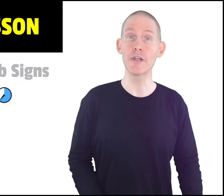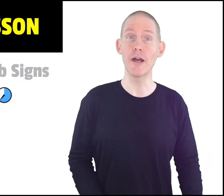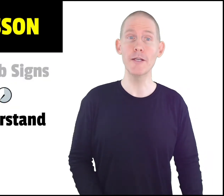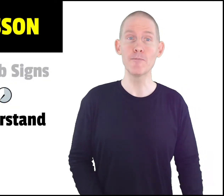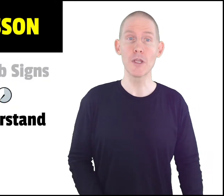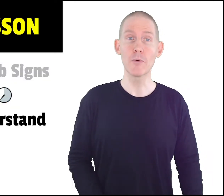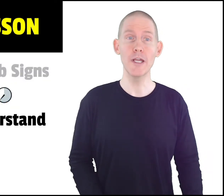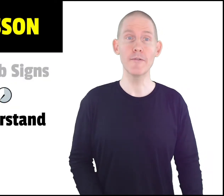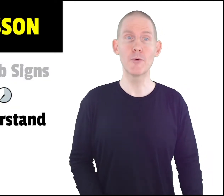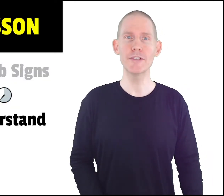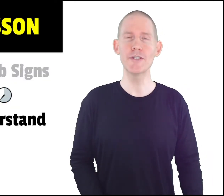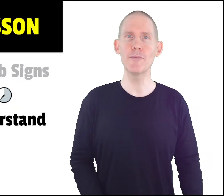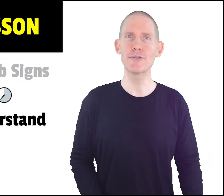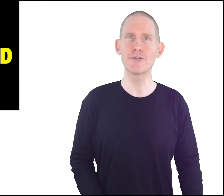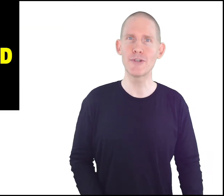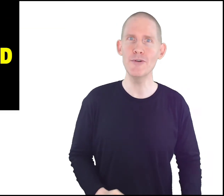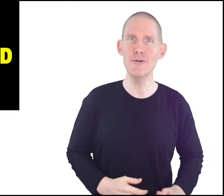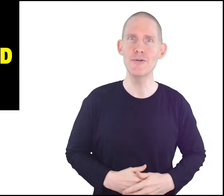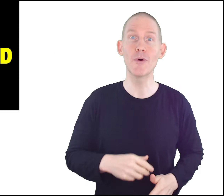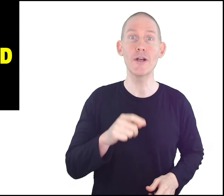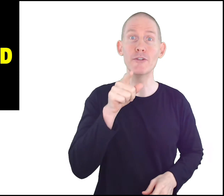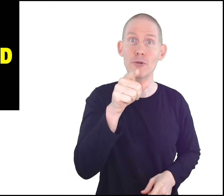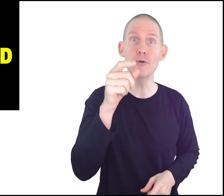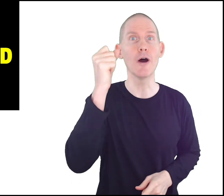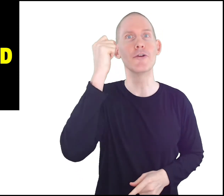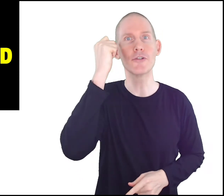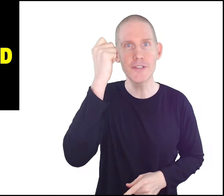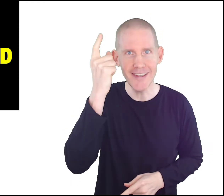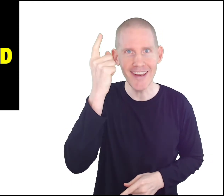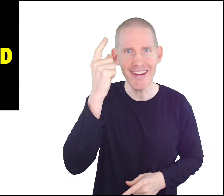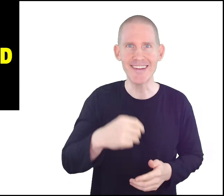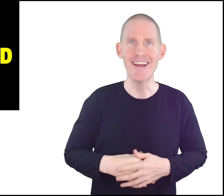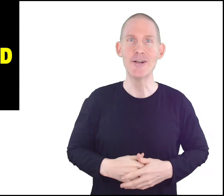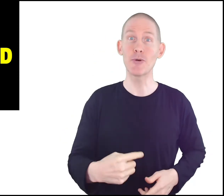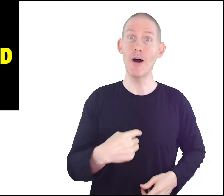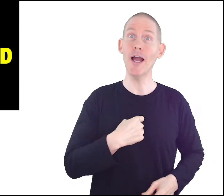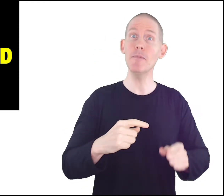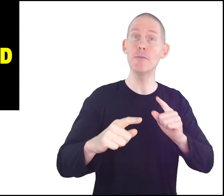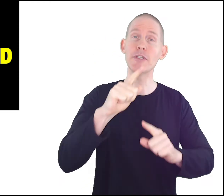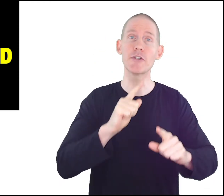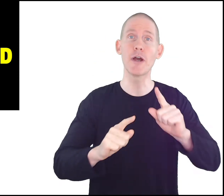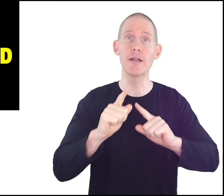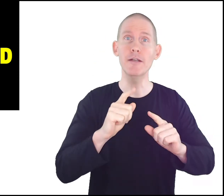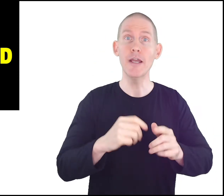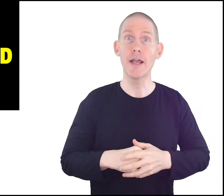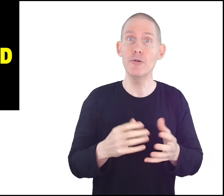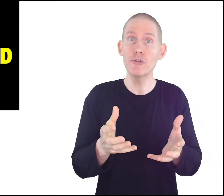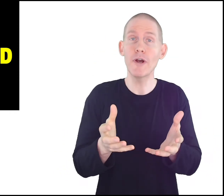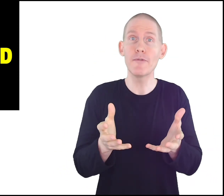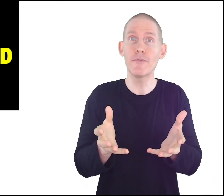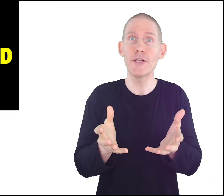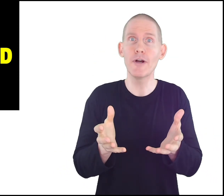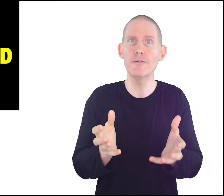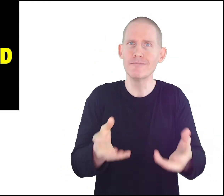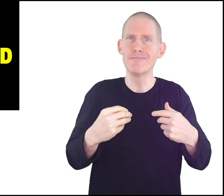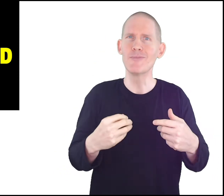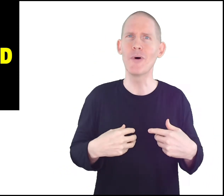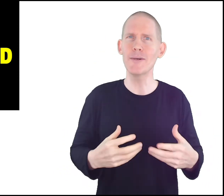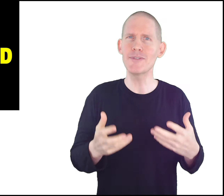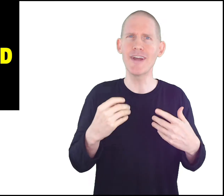sign, we're going to have quiz number 2, where you understand. So I'm going to be signing, and you try to figure out what I'm signing.